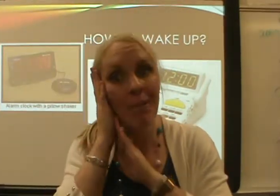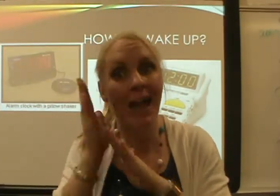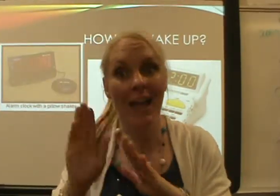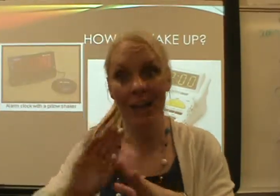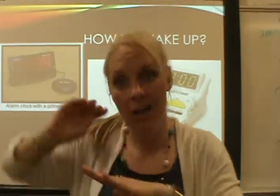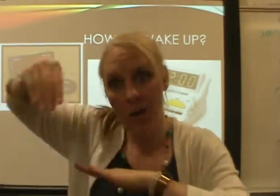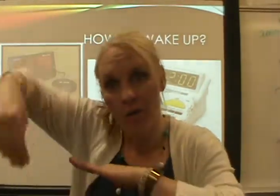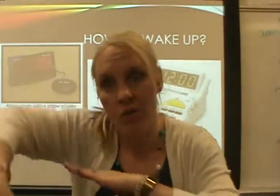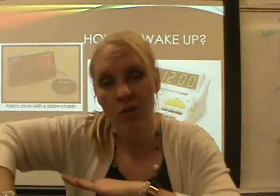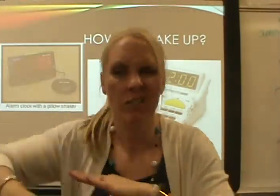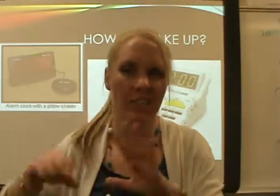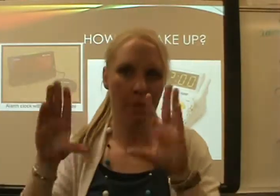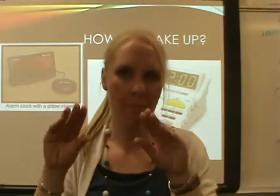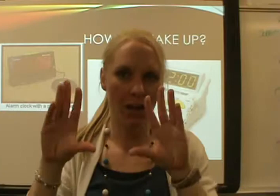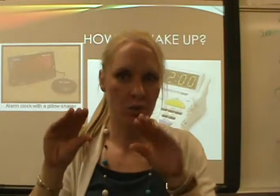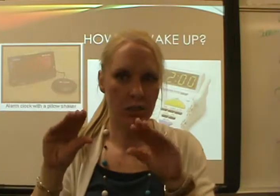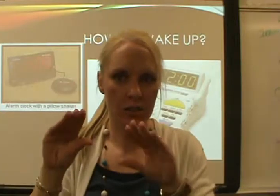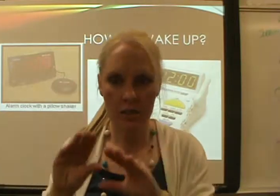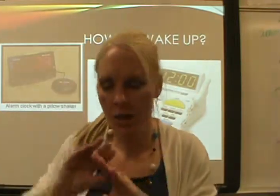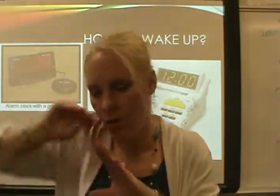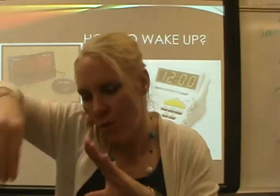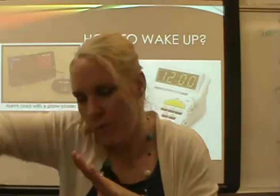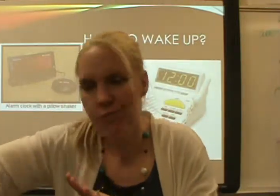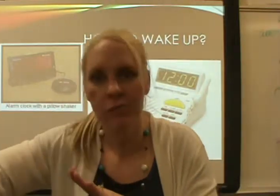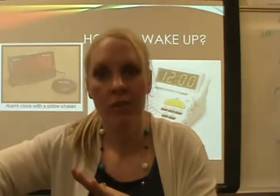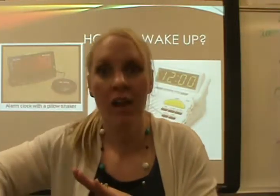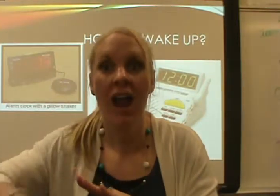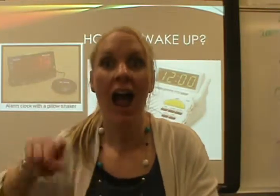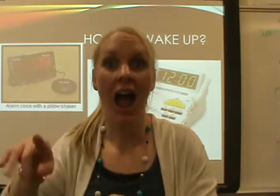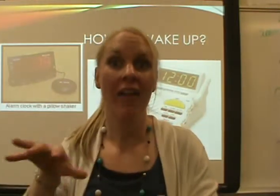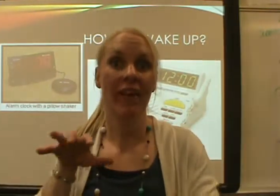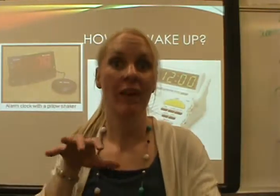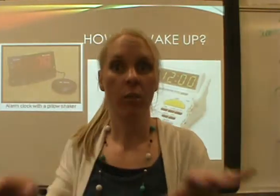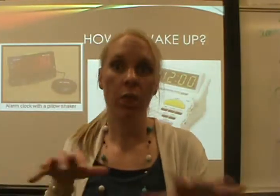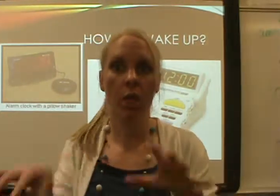bed, like the mattress, and then